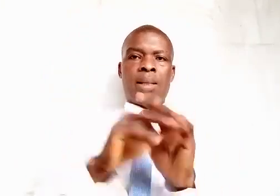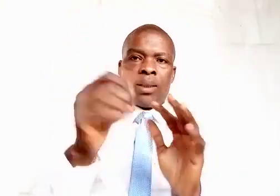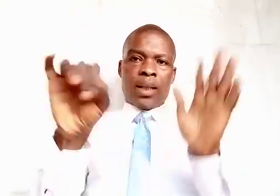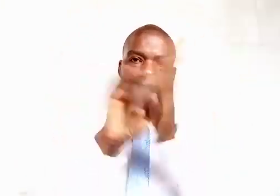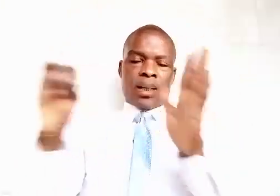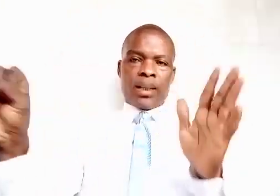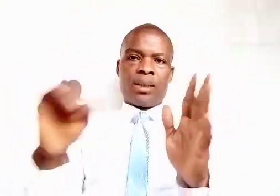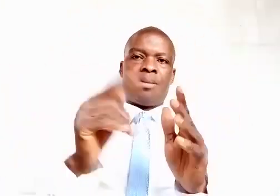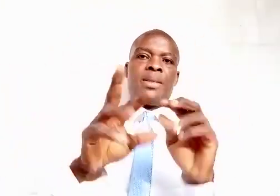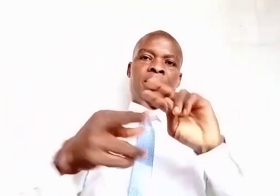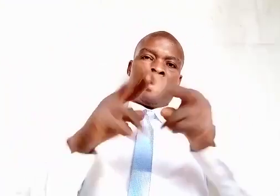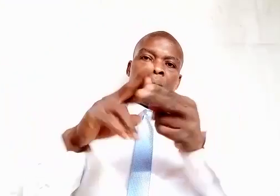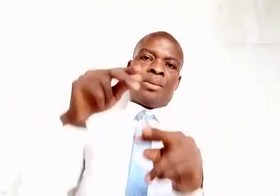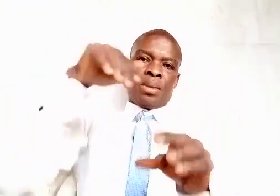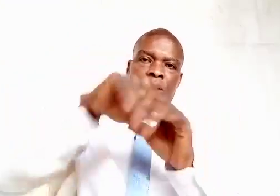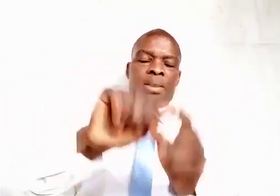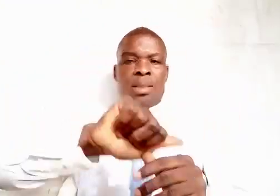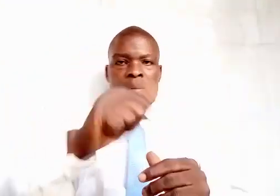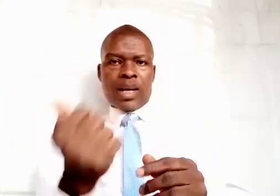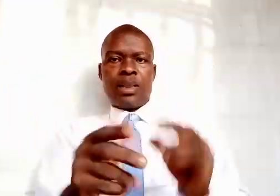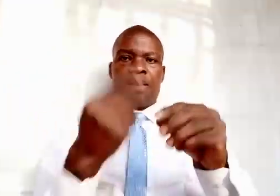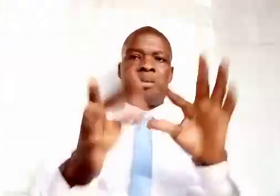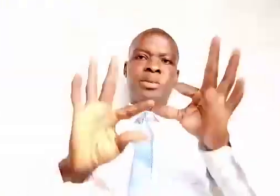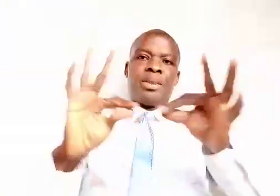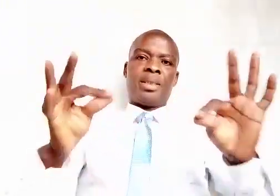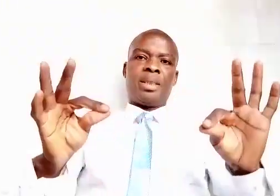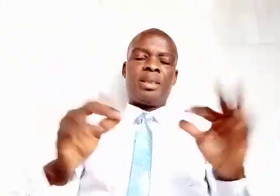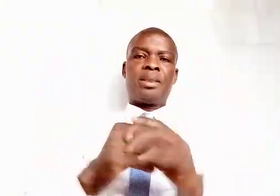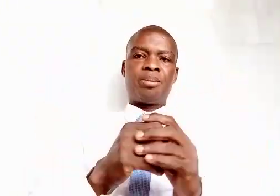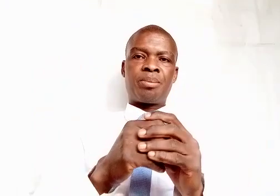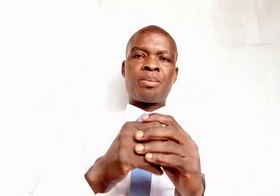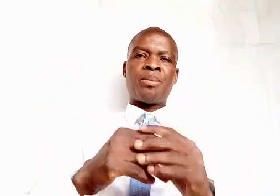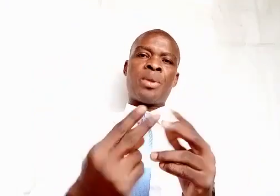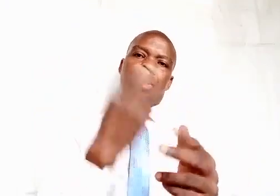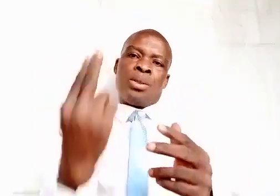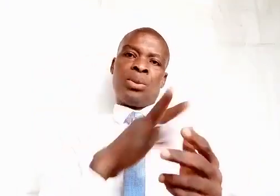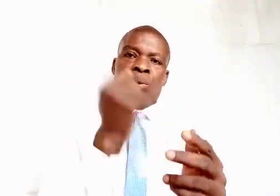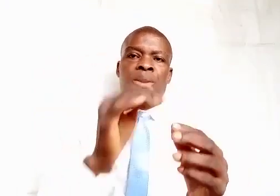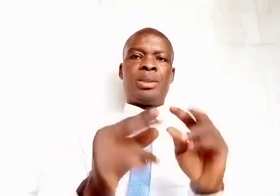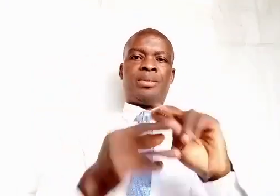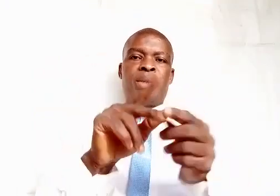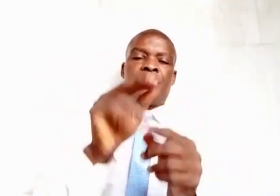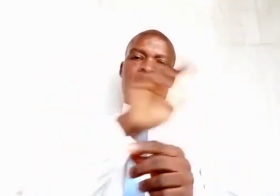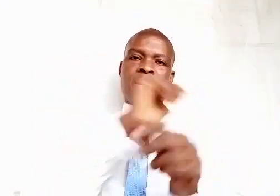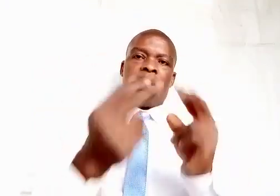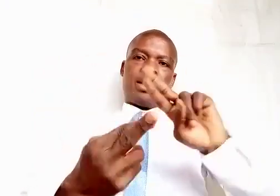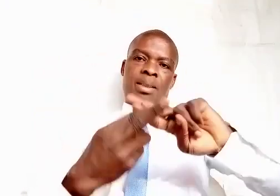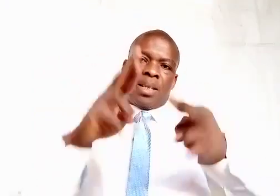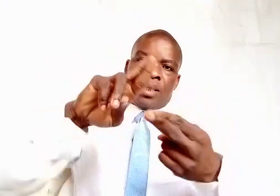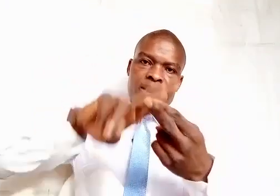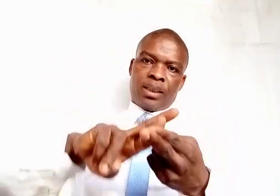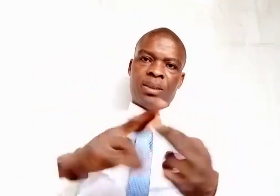and relative pronouns in any given sentences. Use reflexive and relative pronouns correctly in the